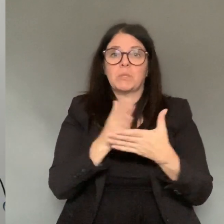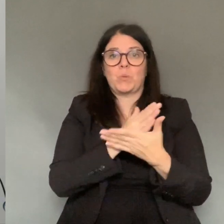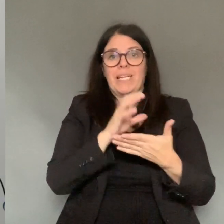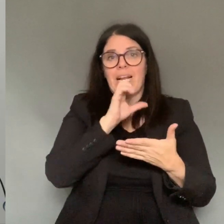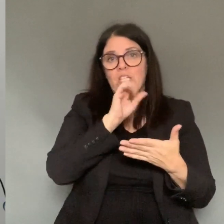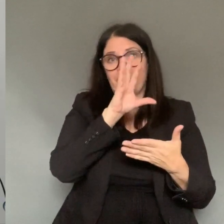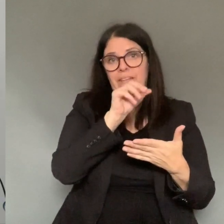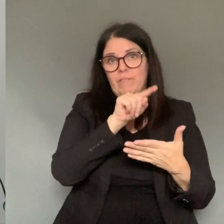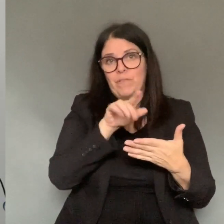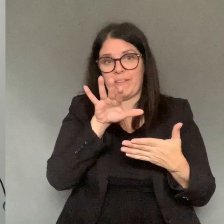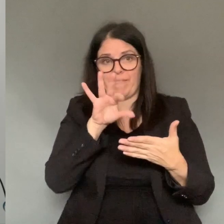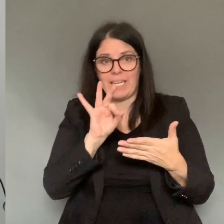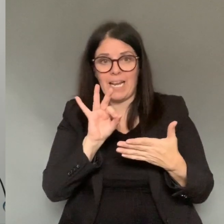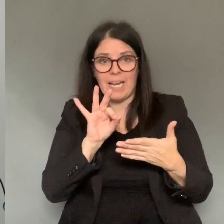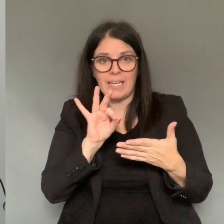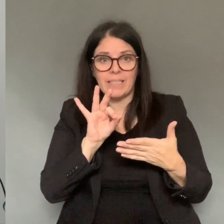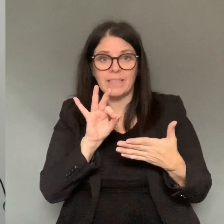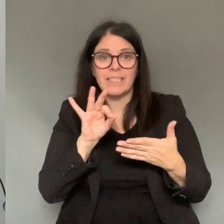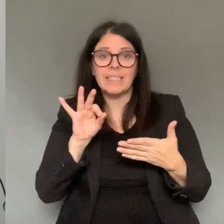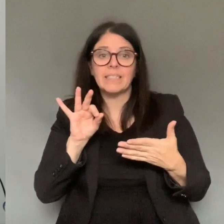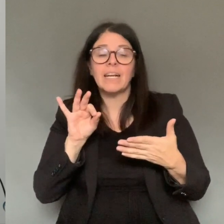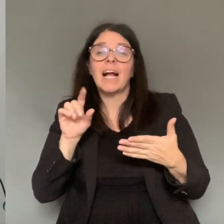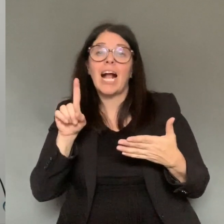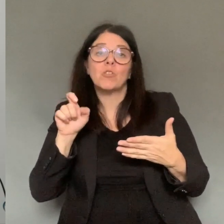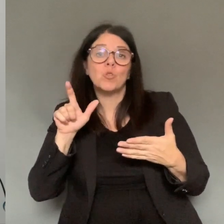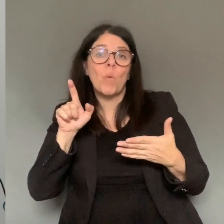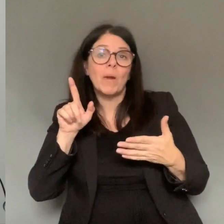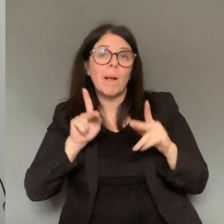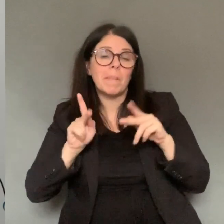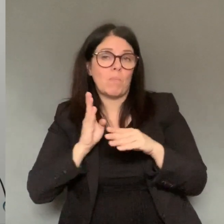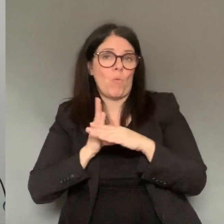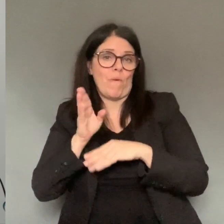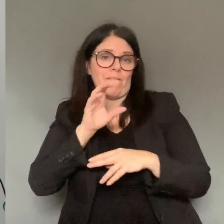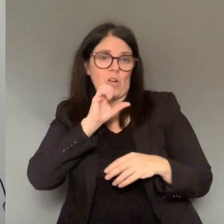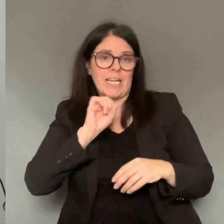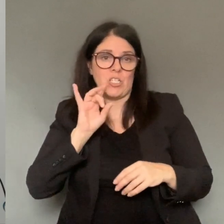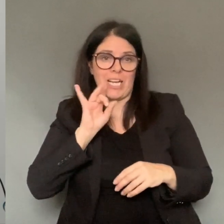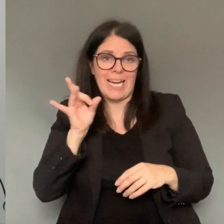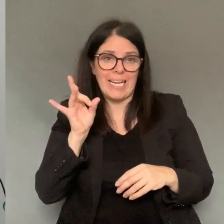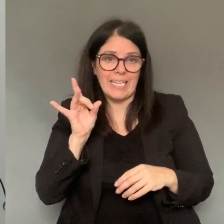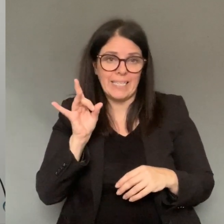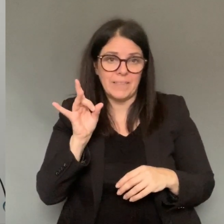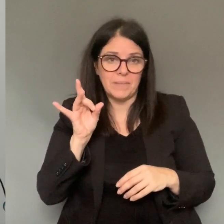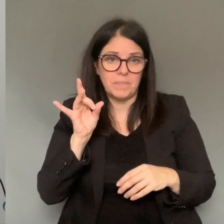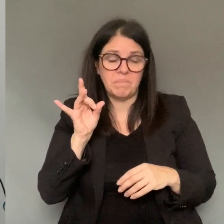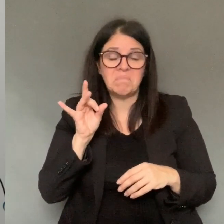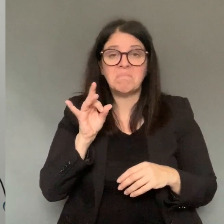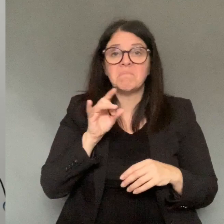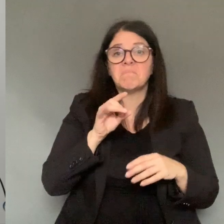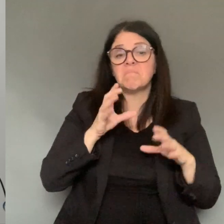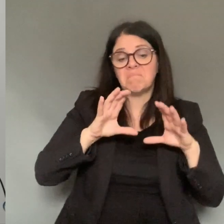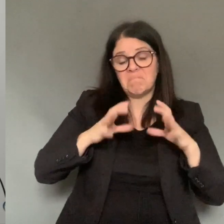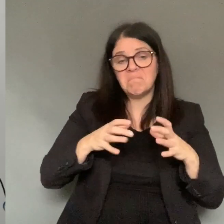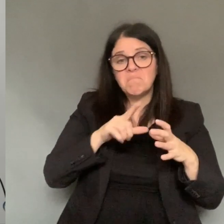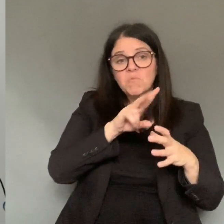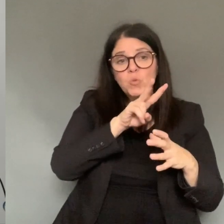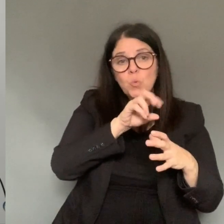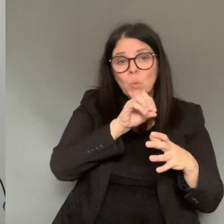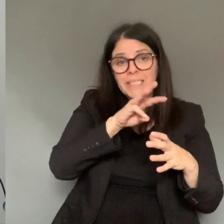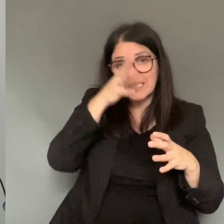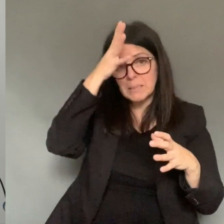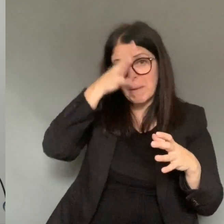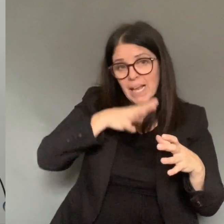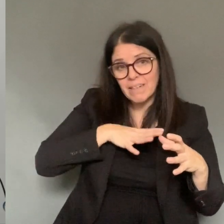falling, nausea, vomiting, chills, and headaches. If you are feeling unwell and need to seek a health assessment for